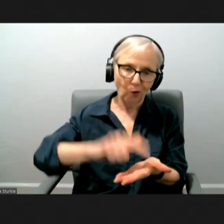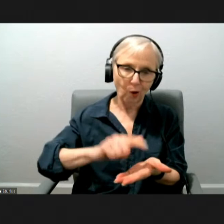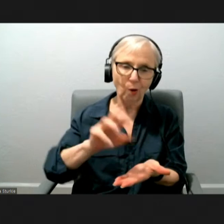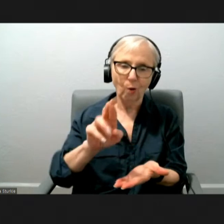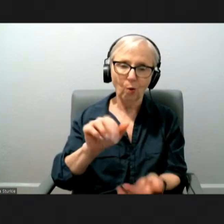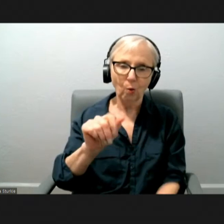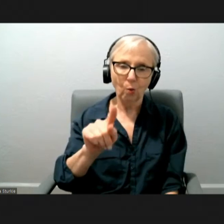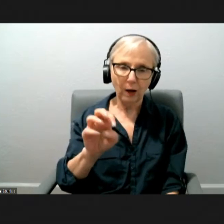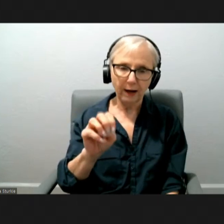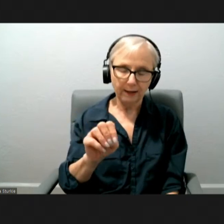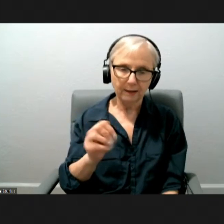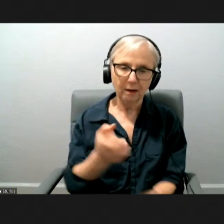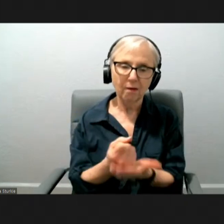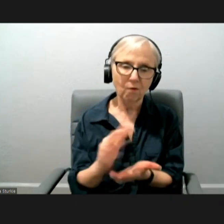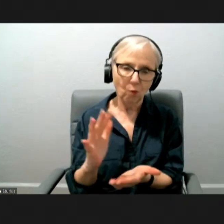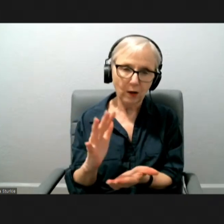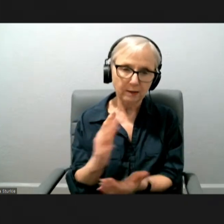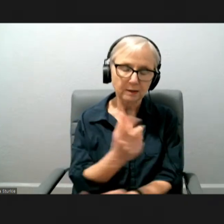Colorado.